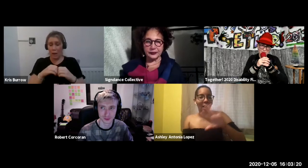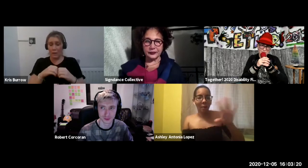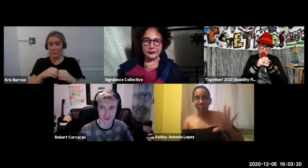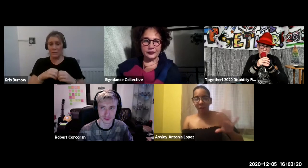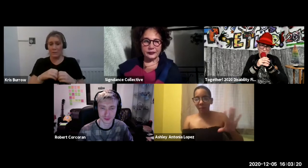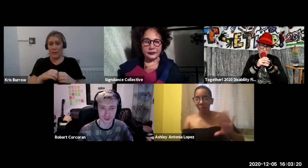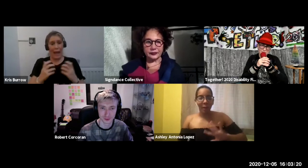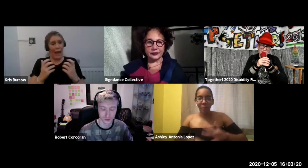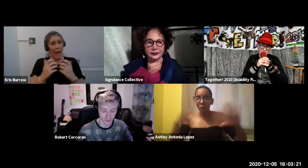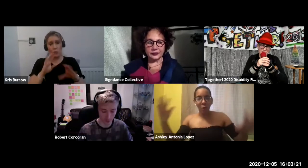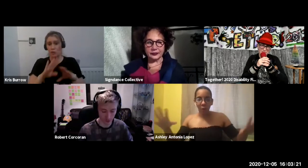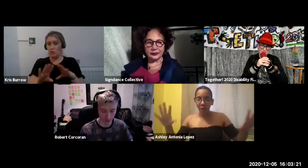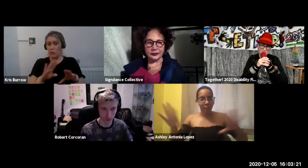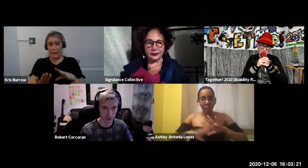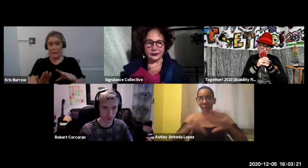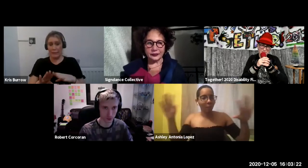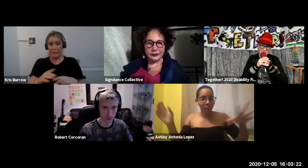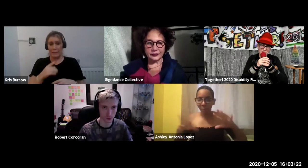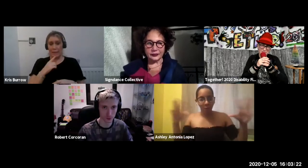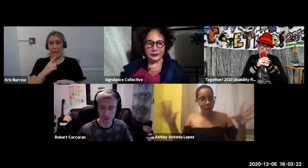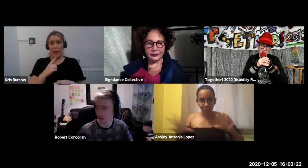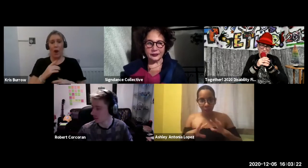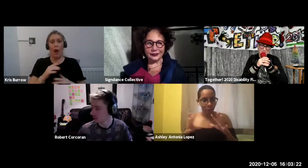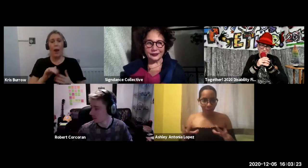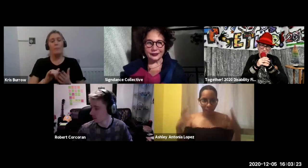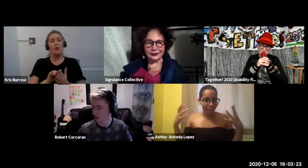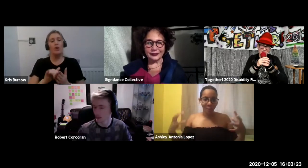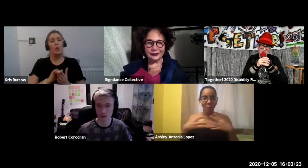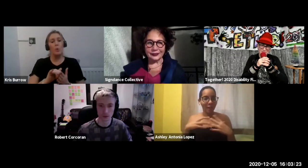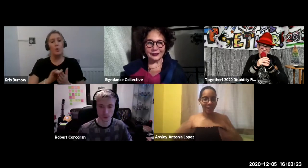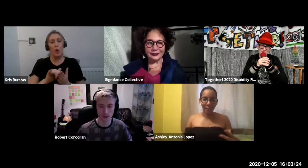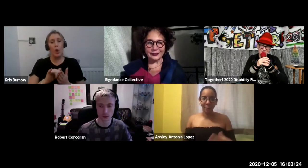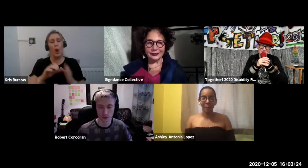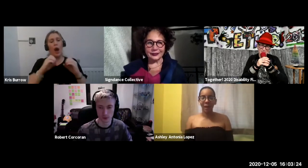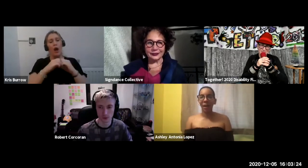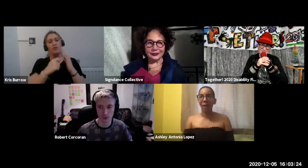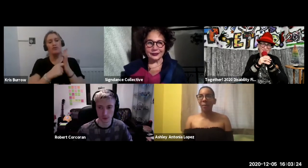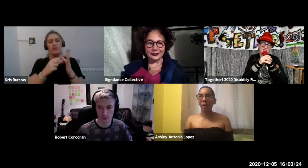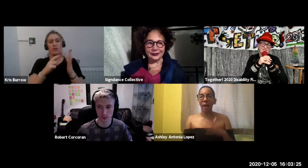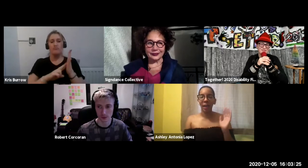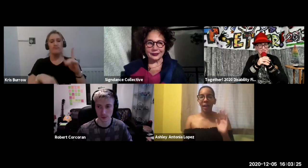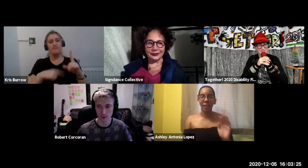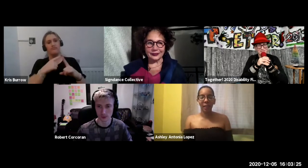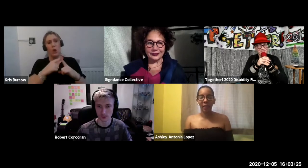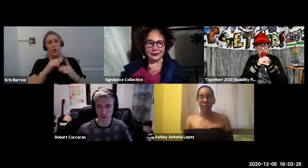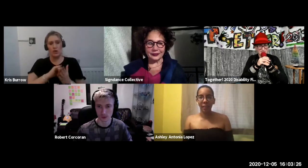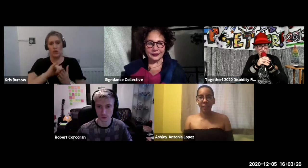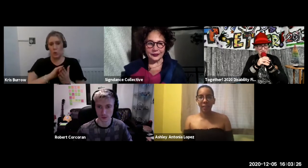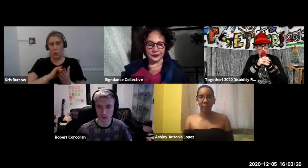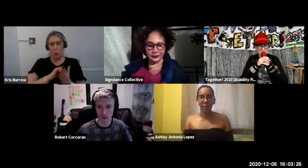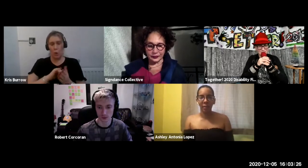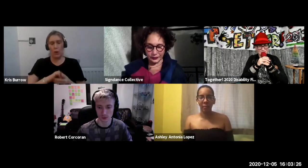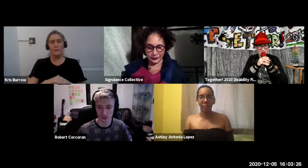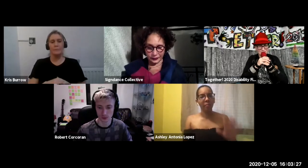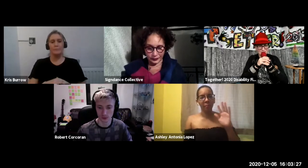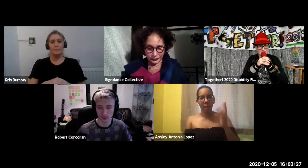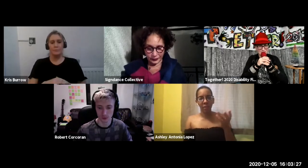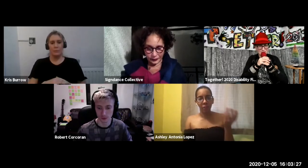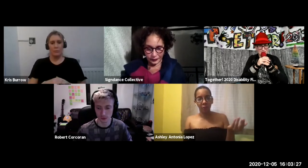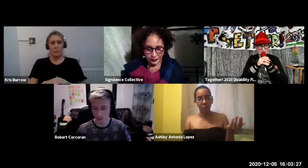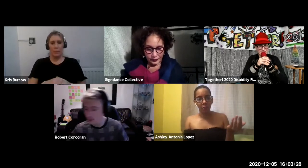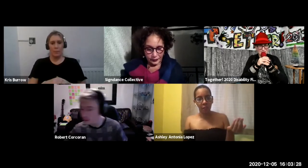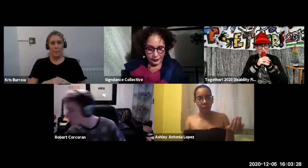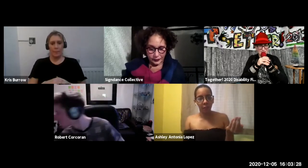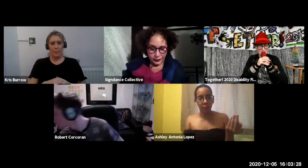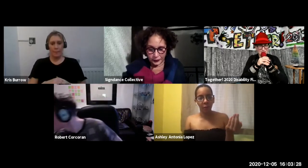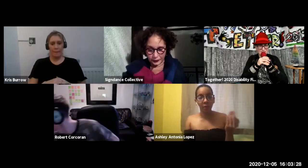So I'm New York. I'm like Bronx, New York. That's who I am. I attended